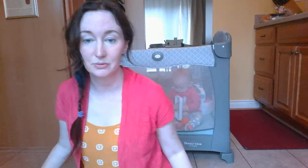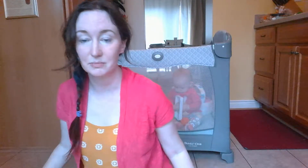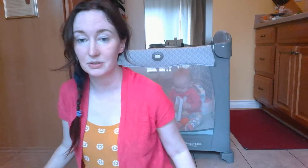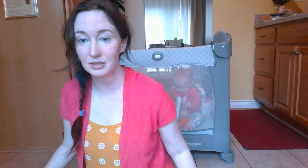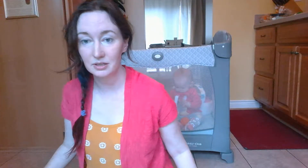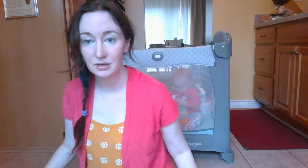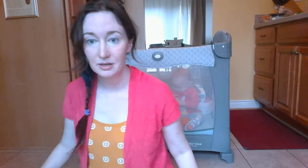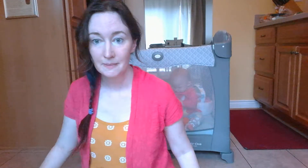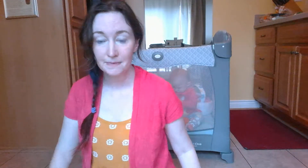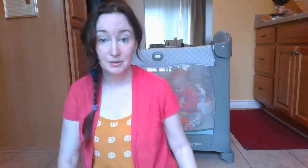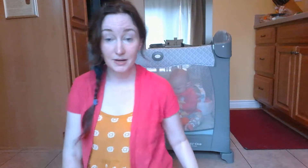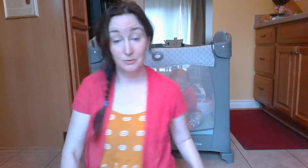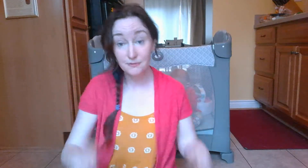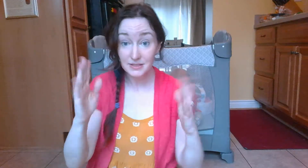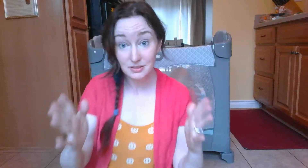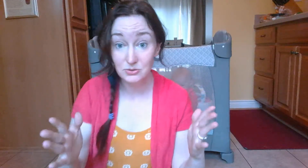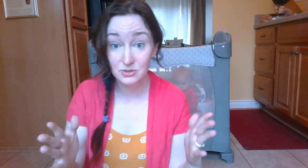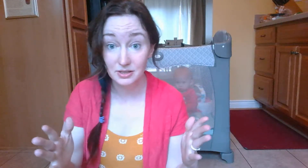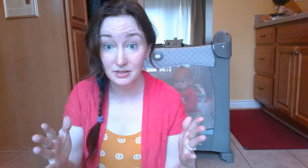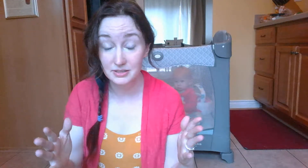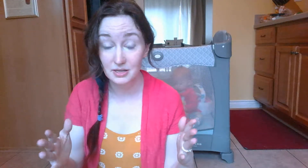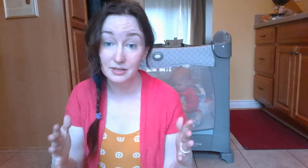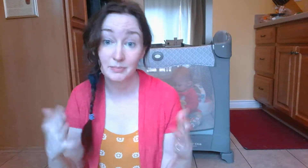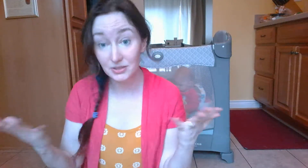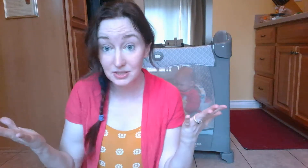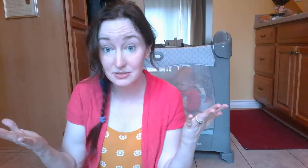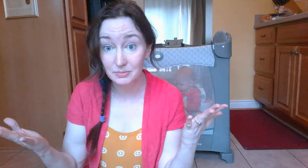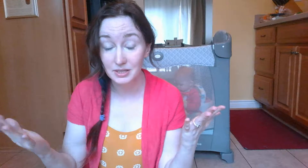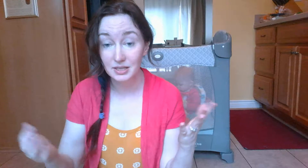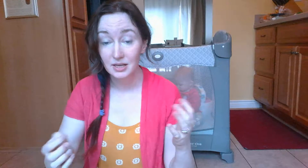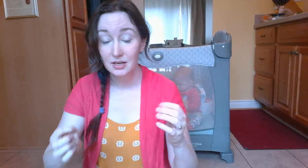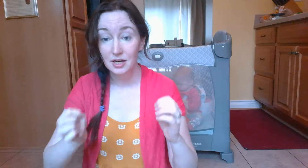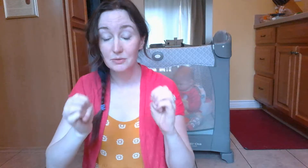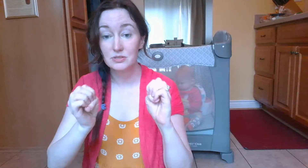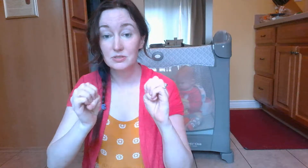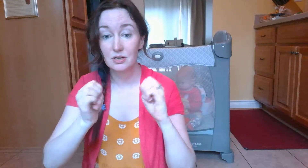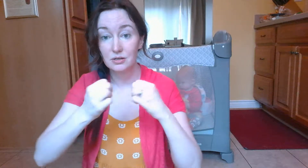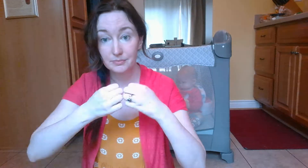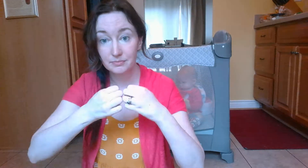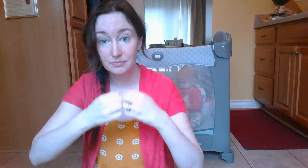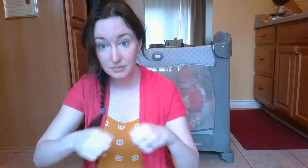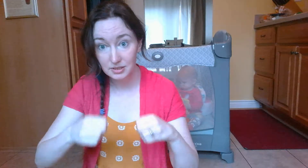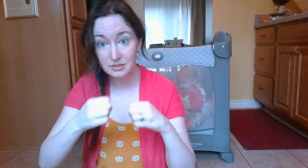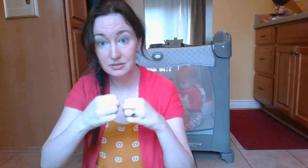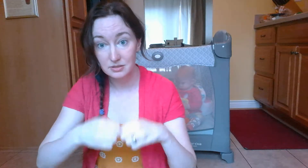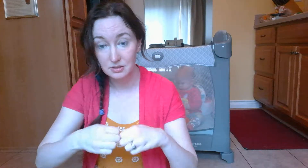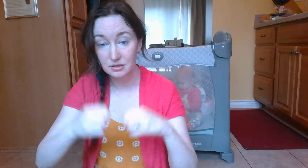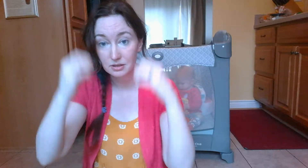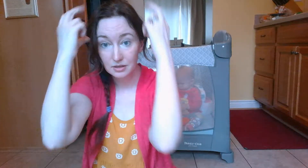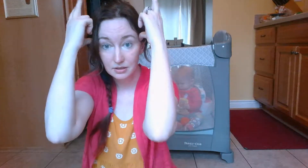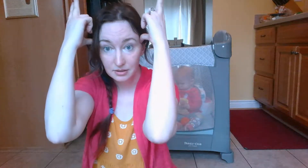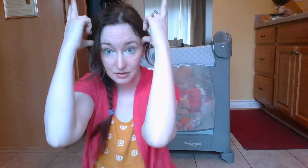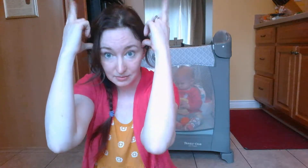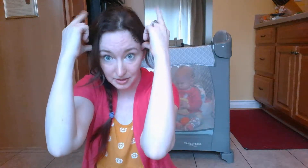what I'm doing. But if I were facing you straight on and talking about the Easter bunny, I would just go Easter